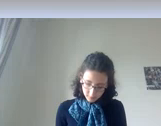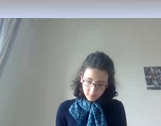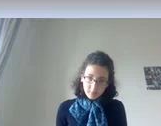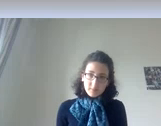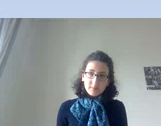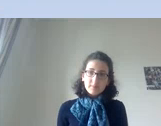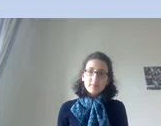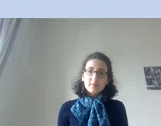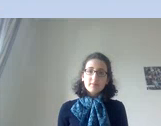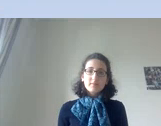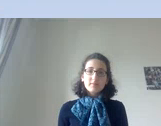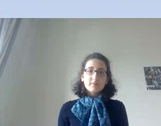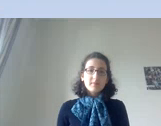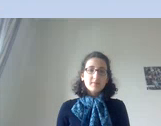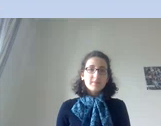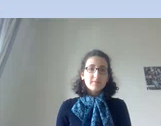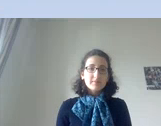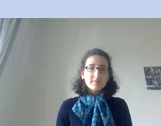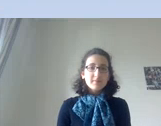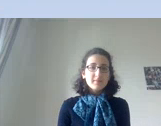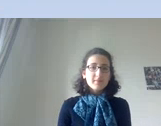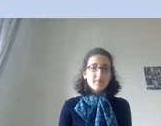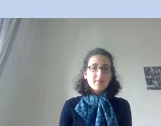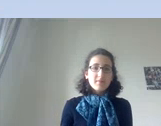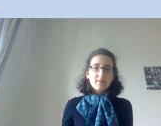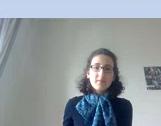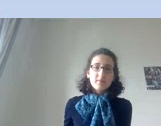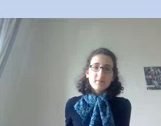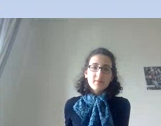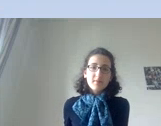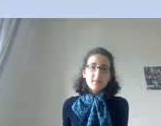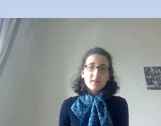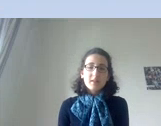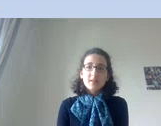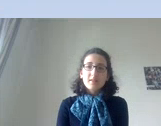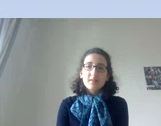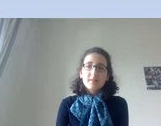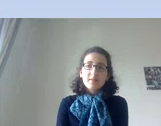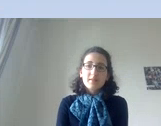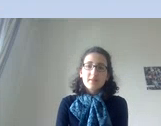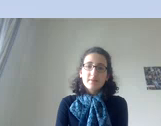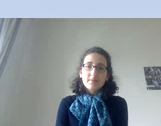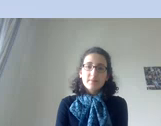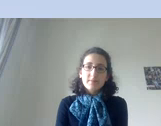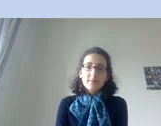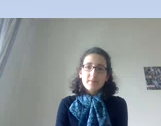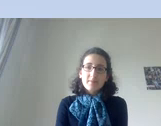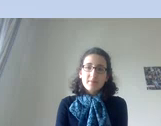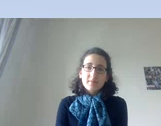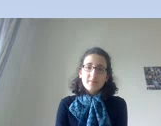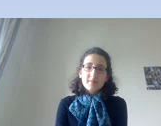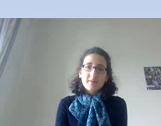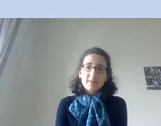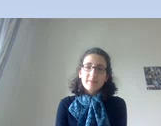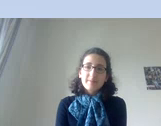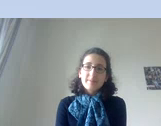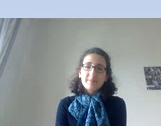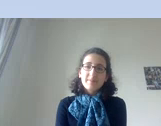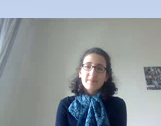I think that's all I have for today. My father passed away in December last year, so less than 4 months